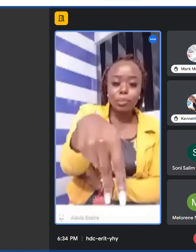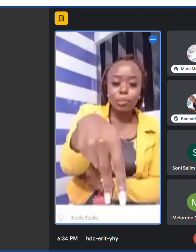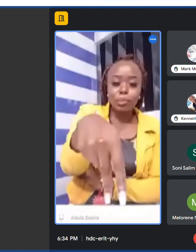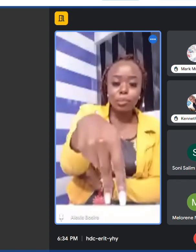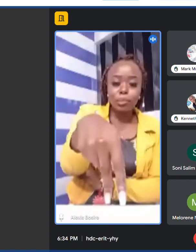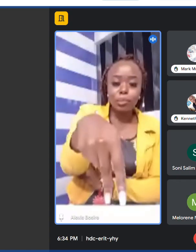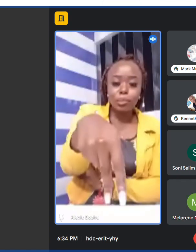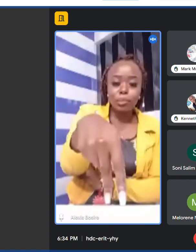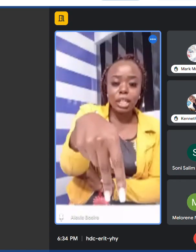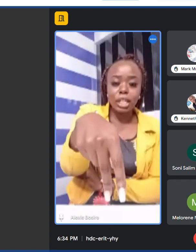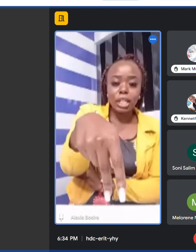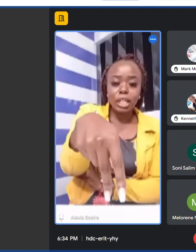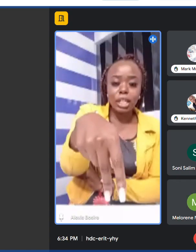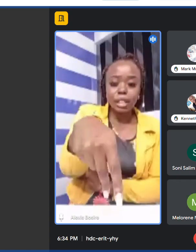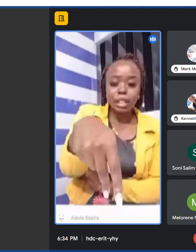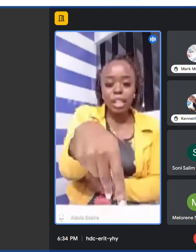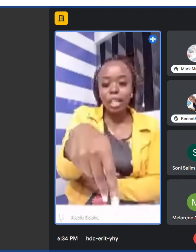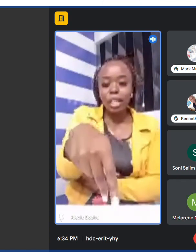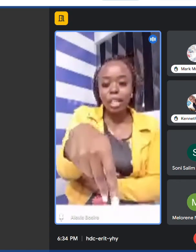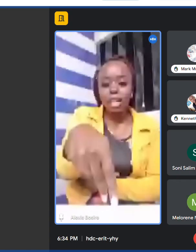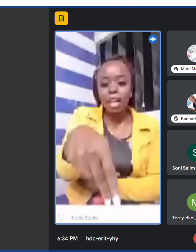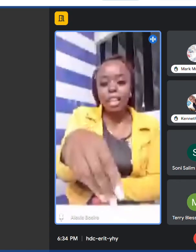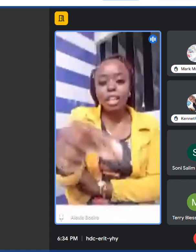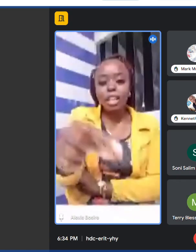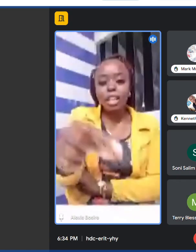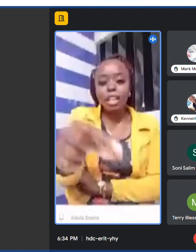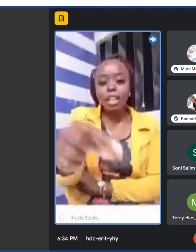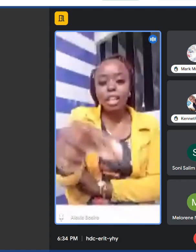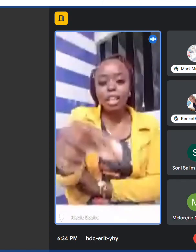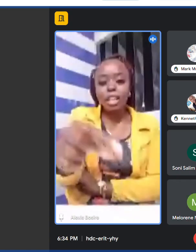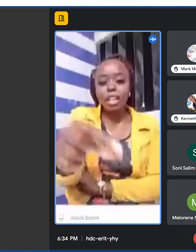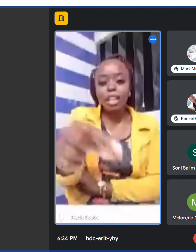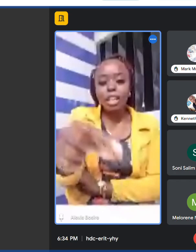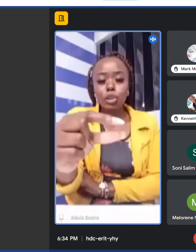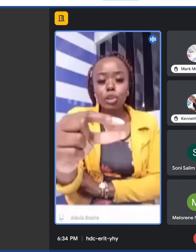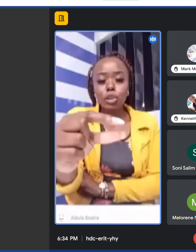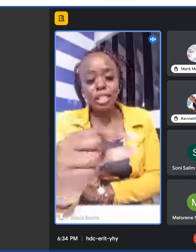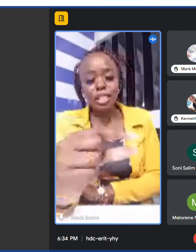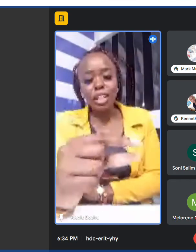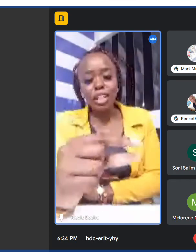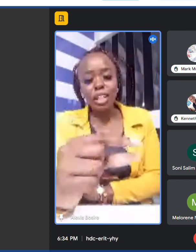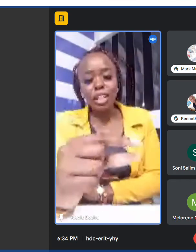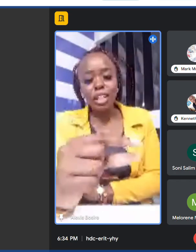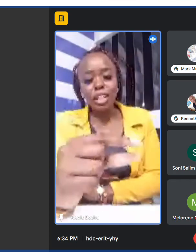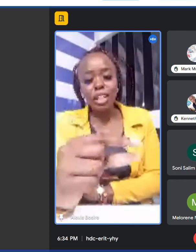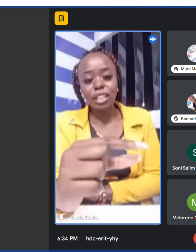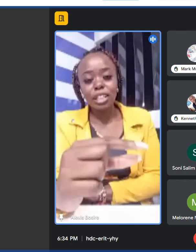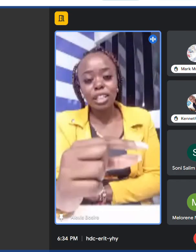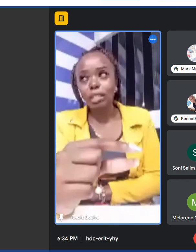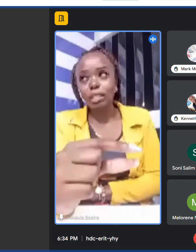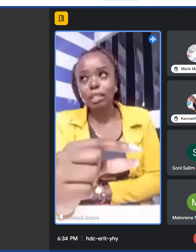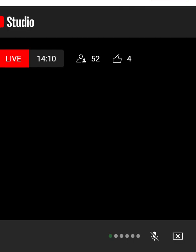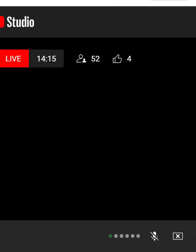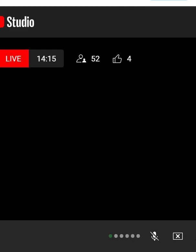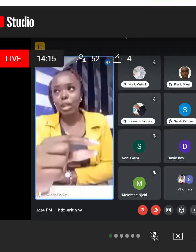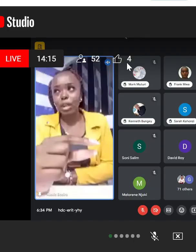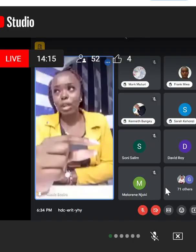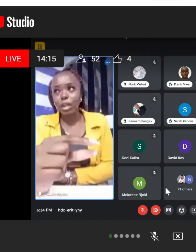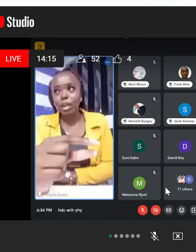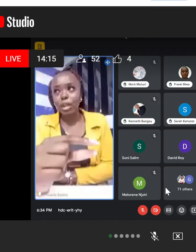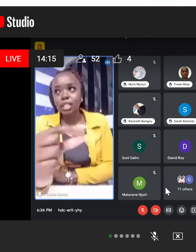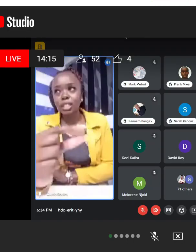P, and then Q, it's a slanting letter G. We see this is the alphabet G,